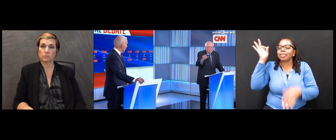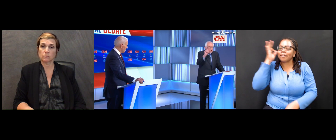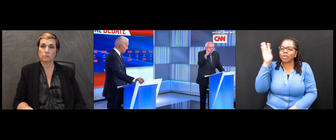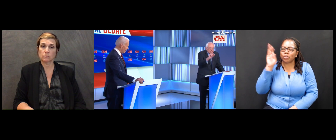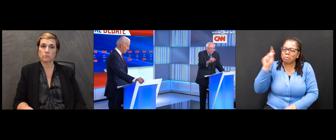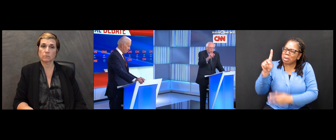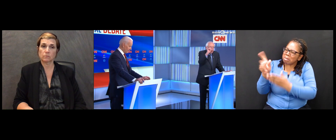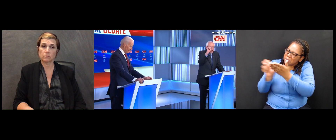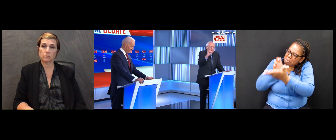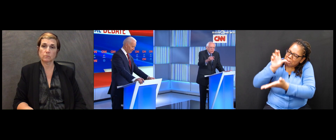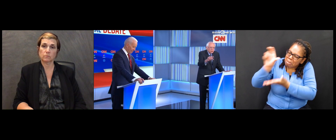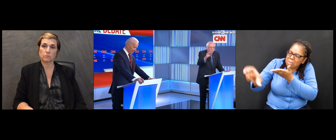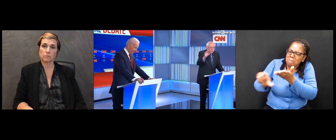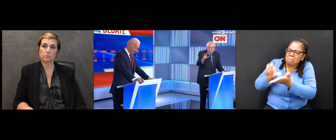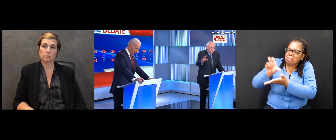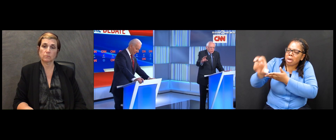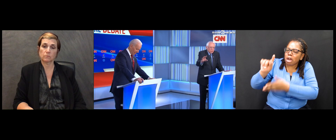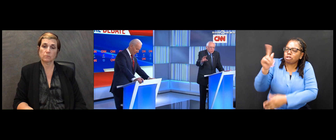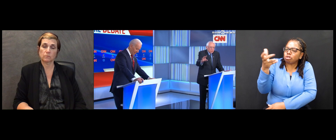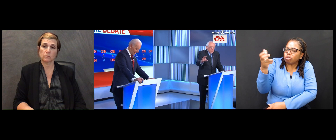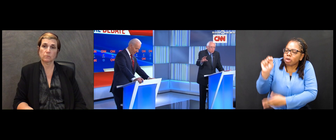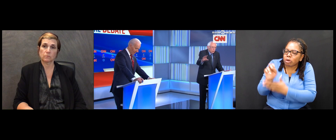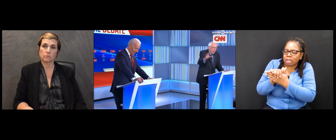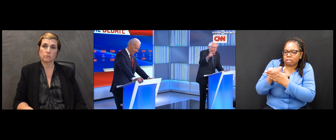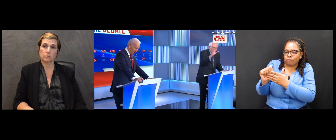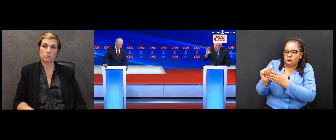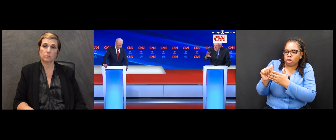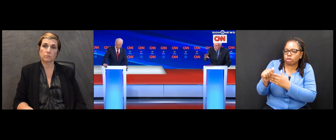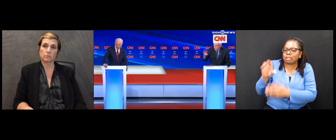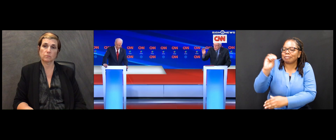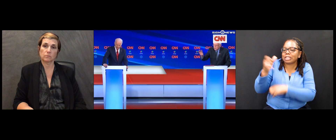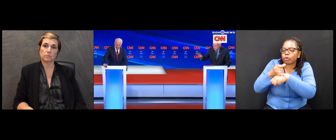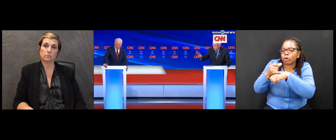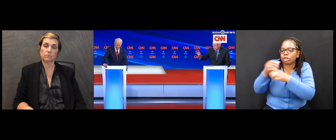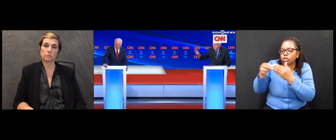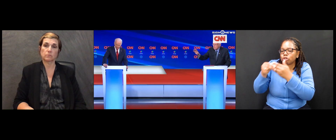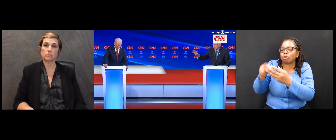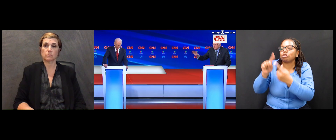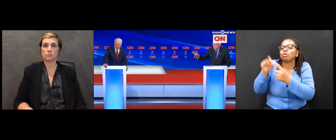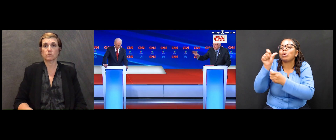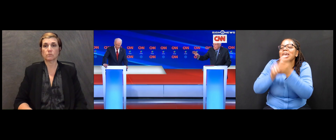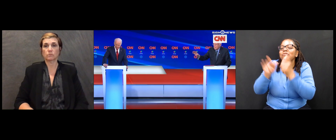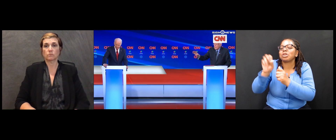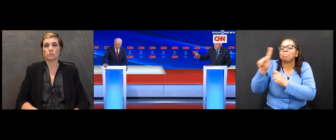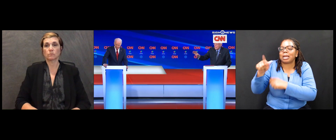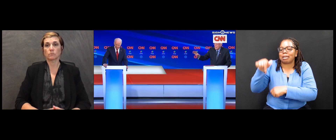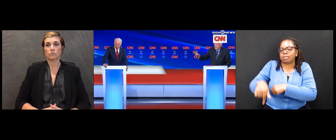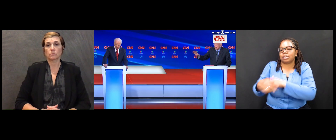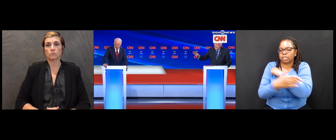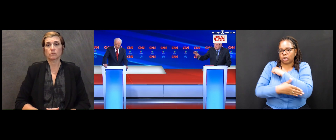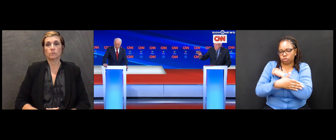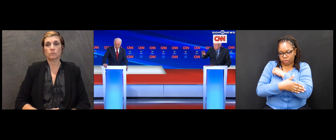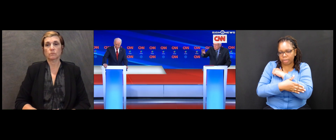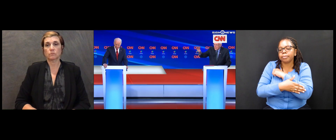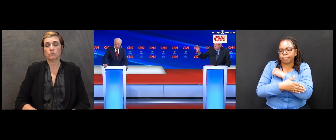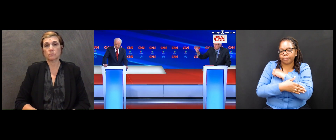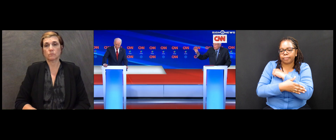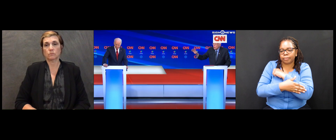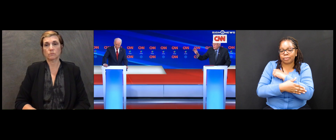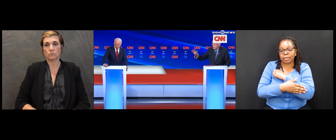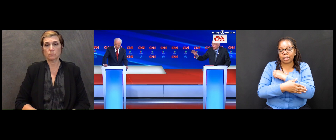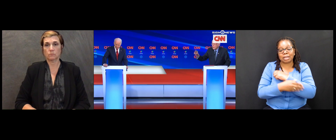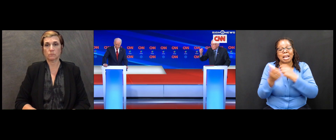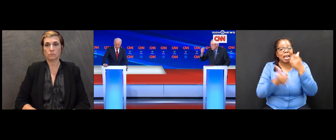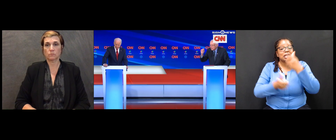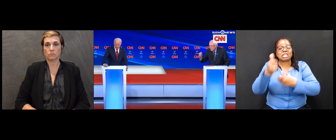of dollars in zero interest loans to every financial institution in this country and central banks